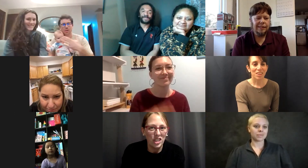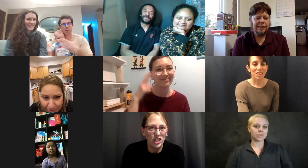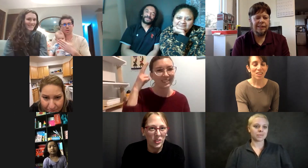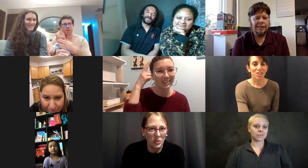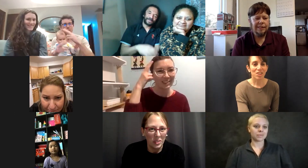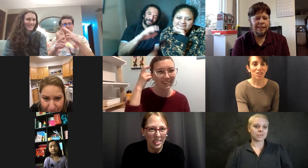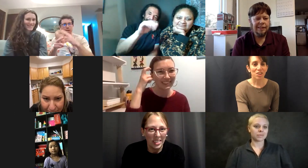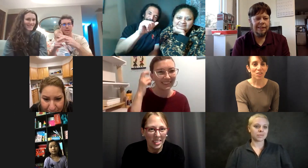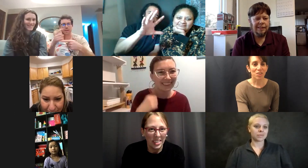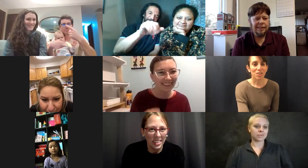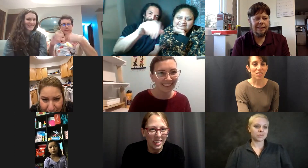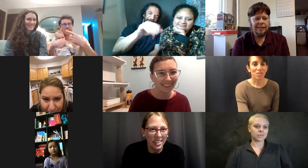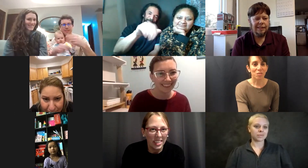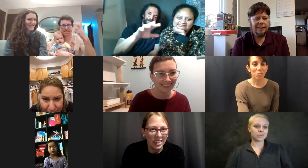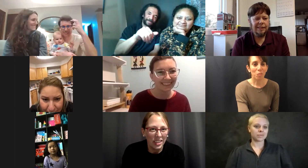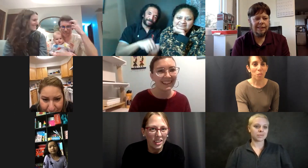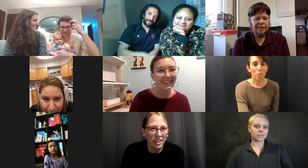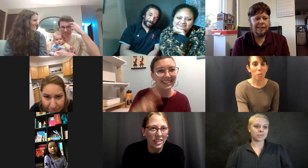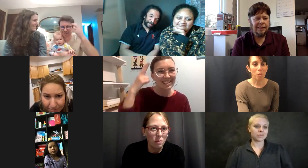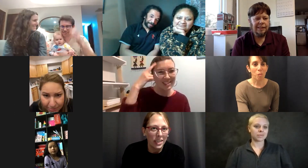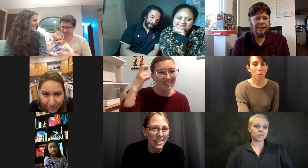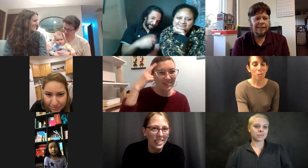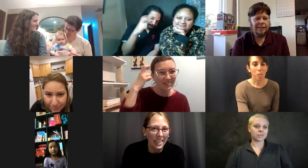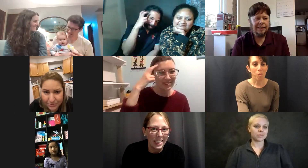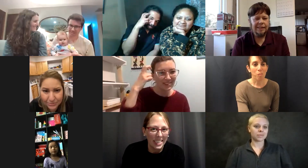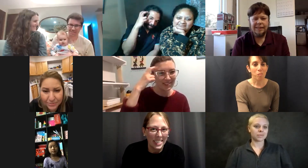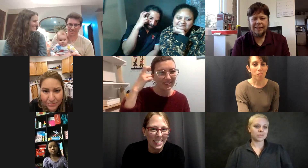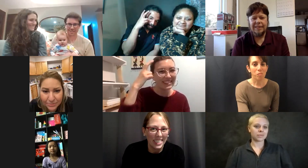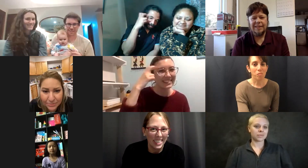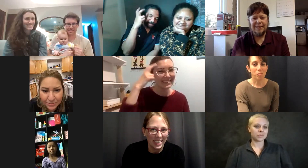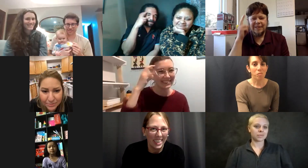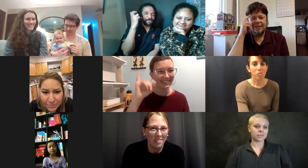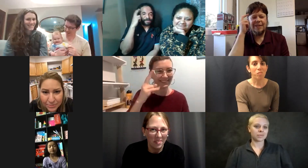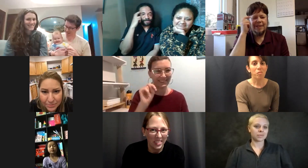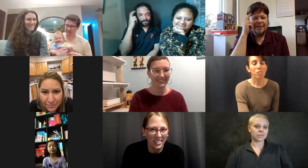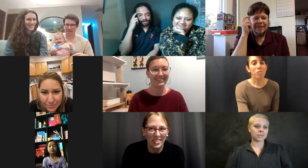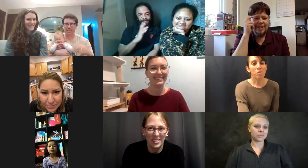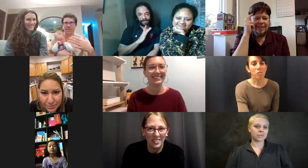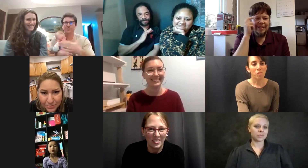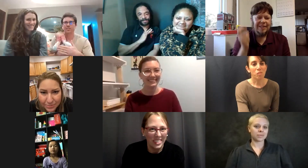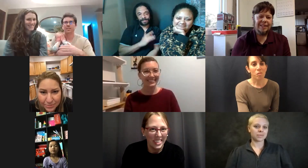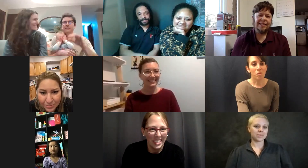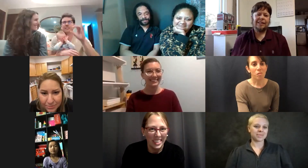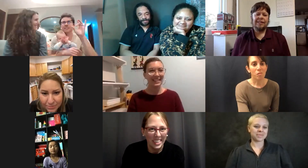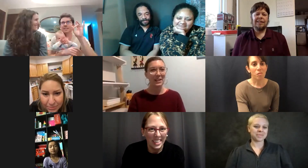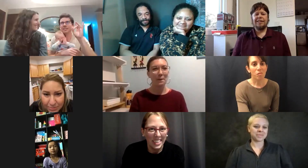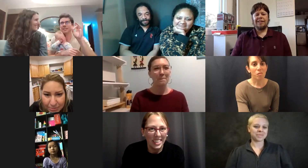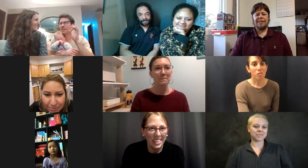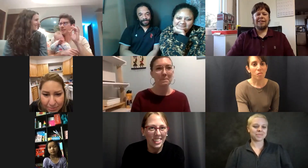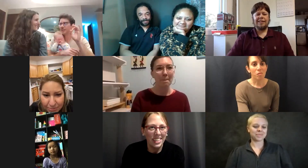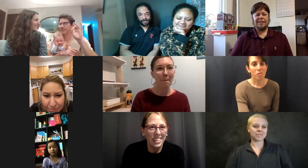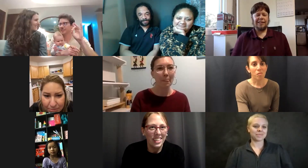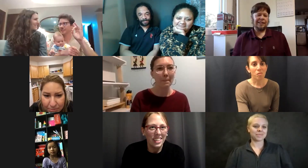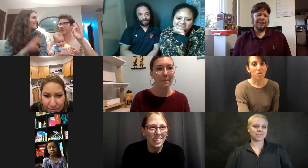And this is June. Her name sign is like this. Yep, there's June.